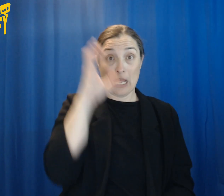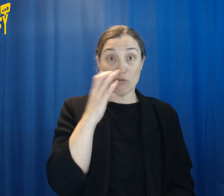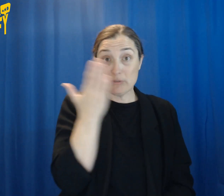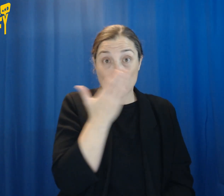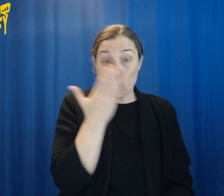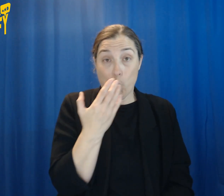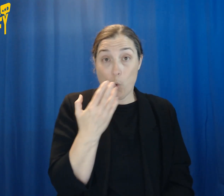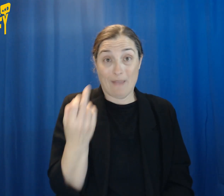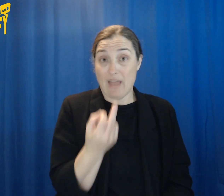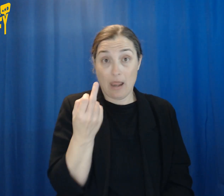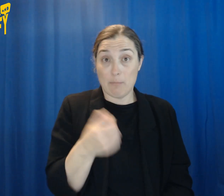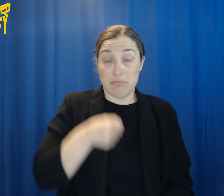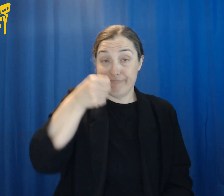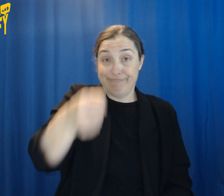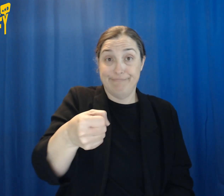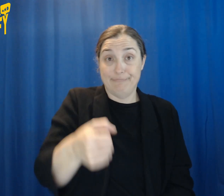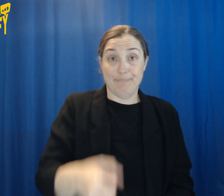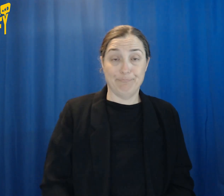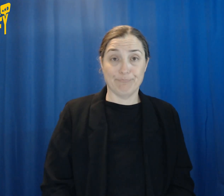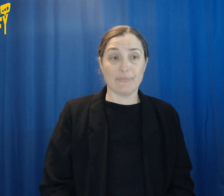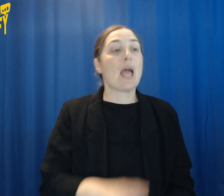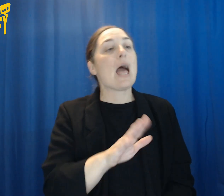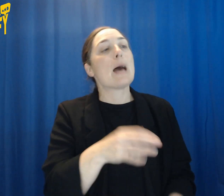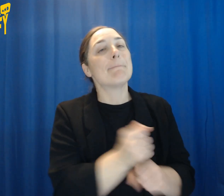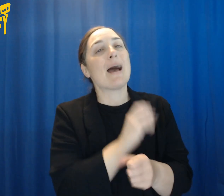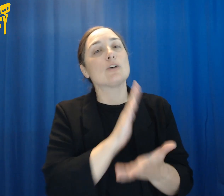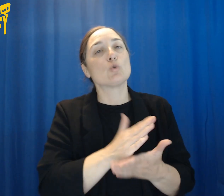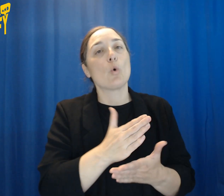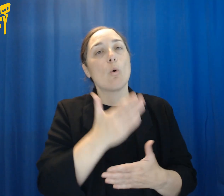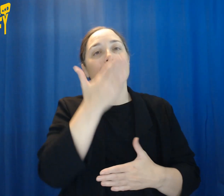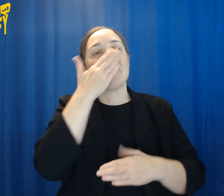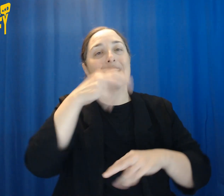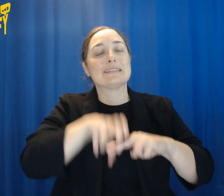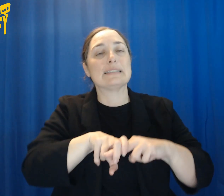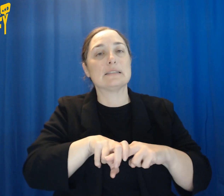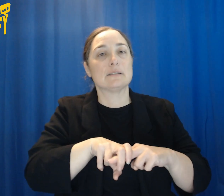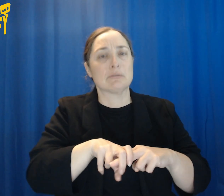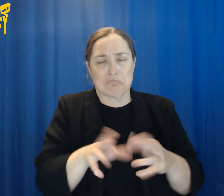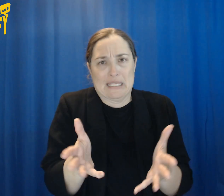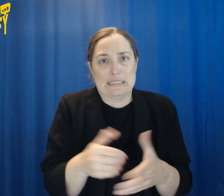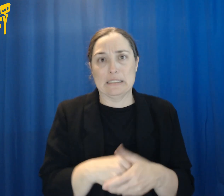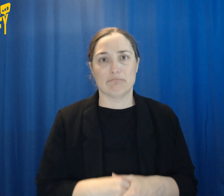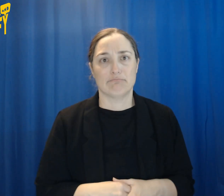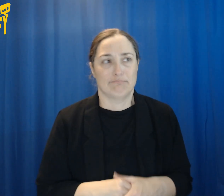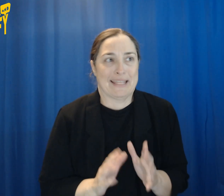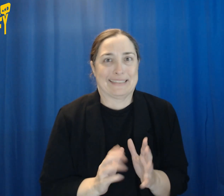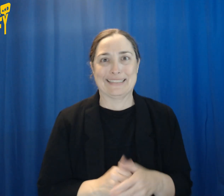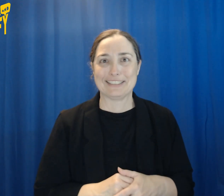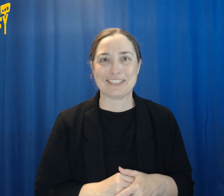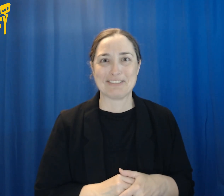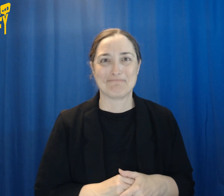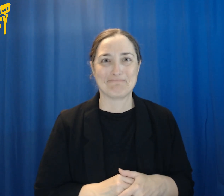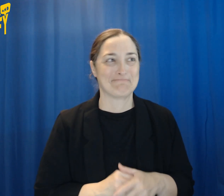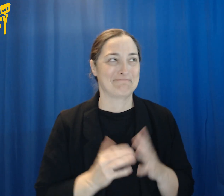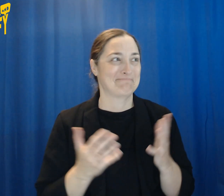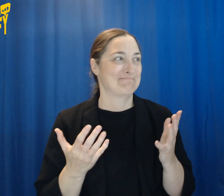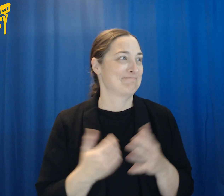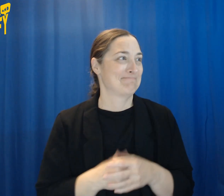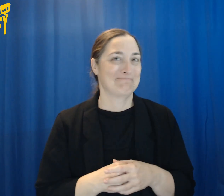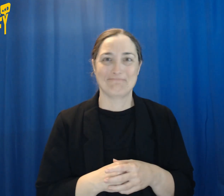and was told to just like always try and sit at the front of the class. But that was it, Nick. That was the only